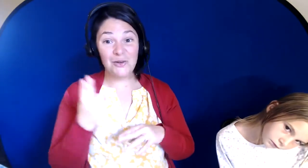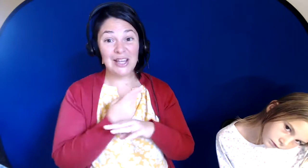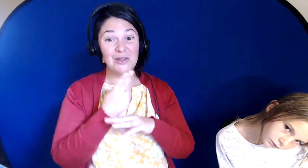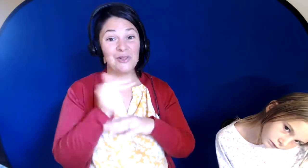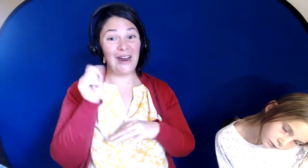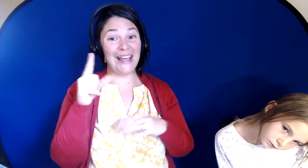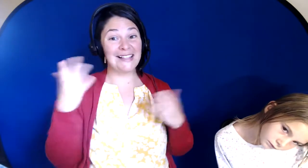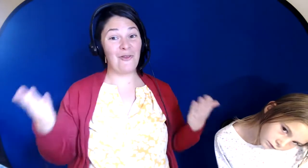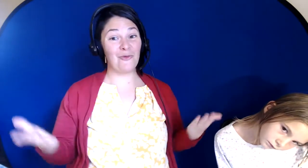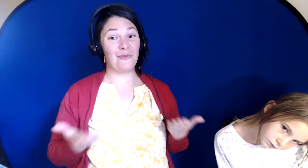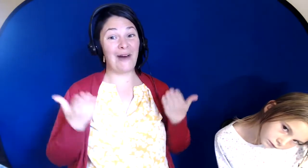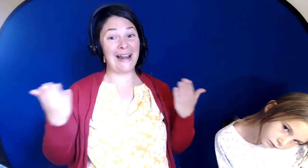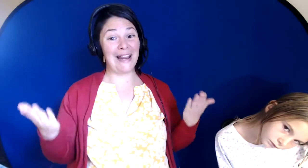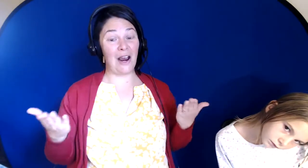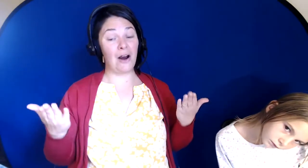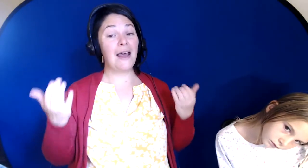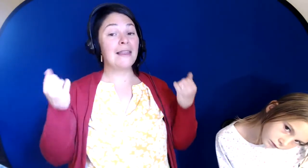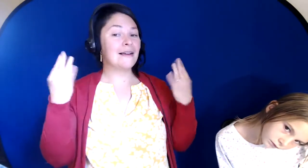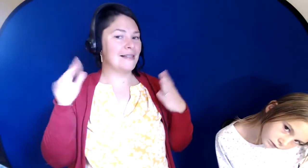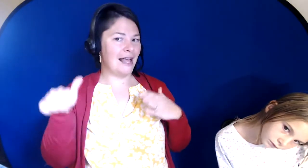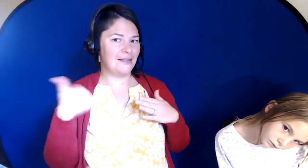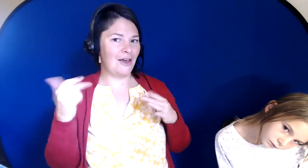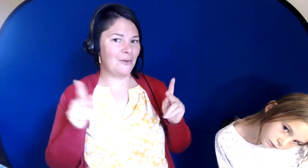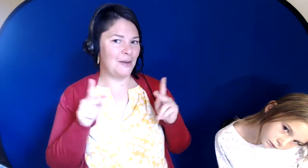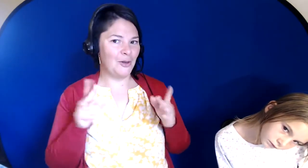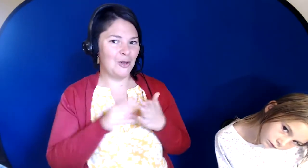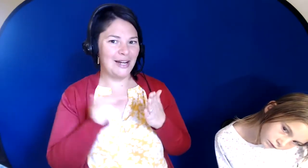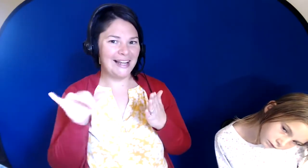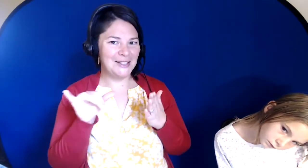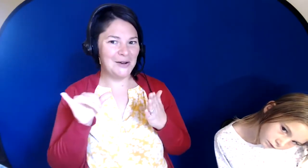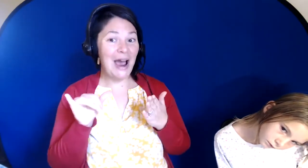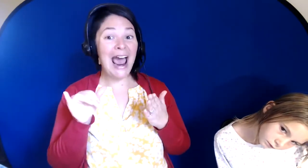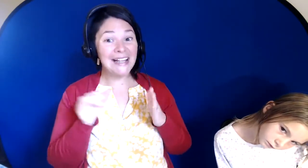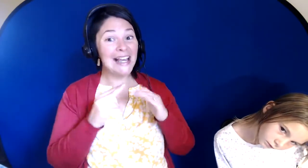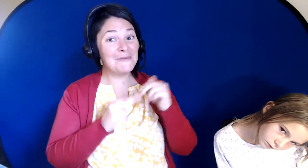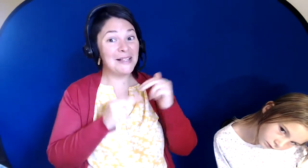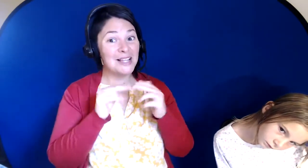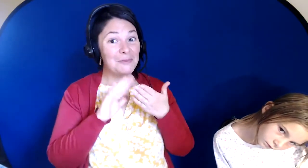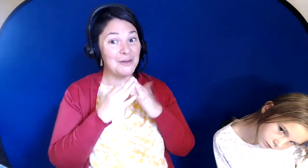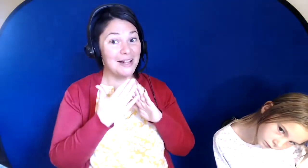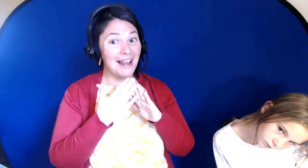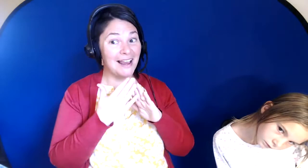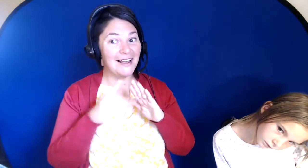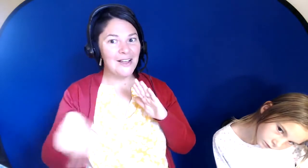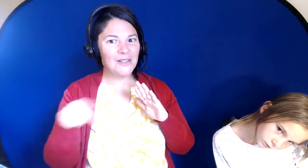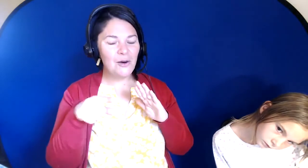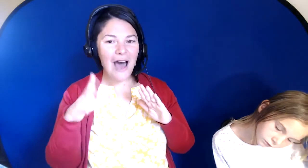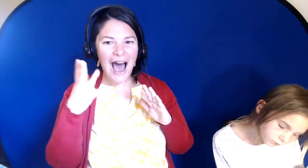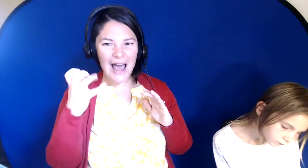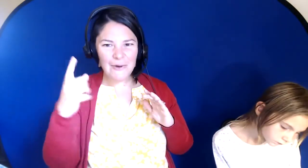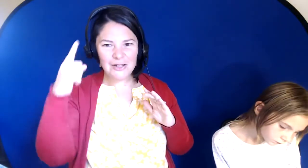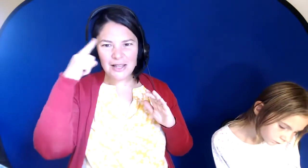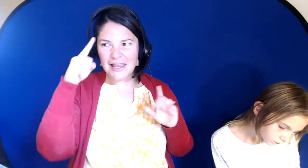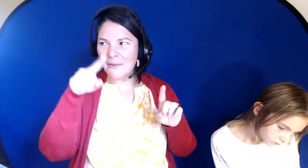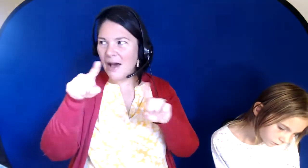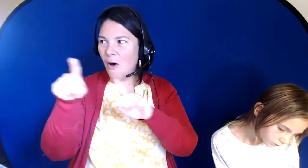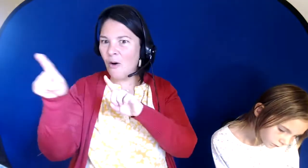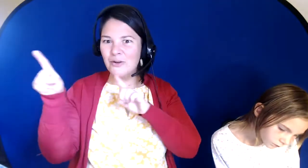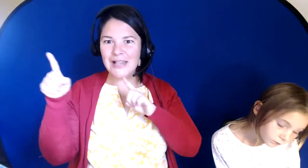use your ASL right here. There's lots of other people learning it too. And it builds community. So I want you to think about all those